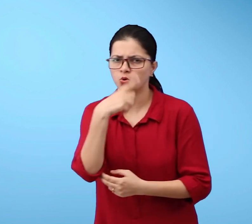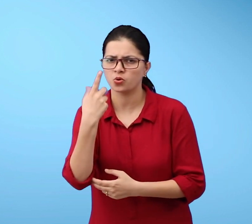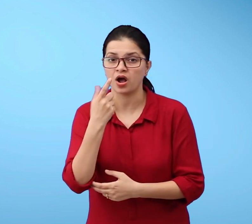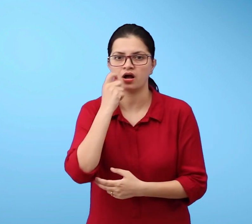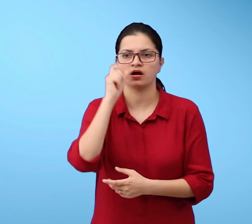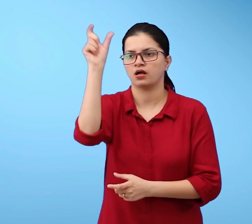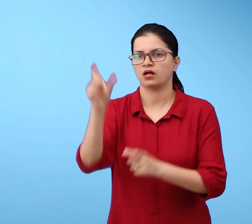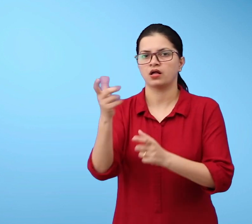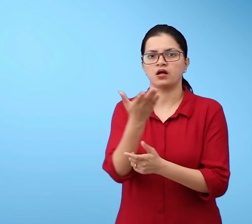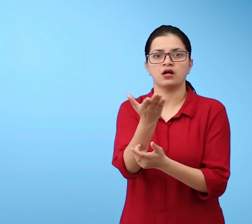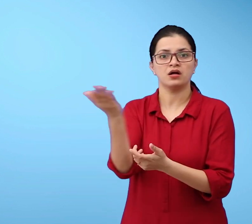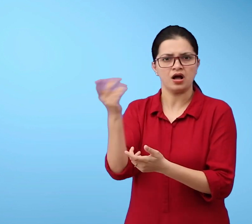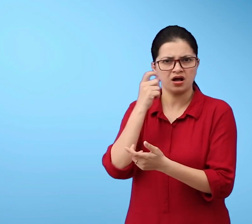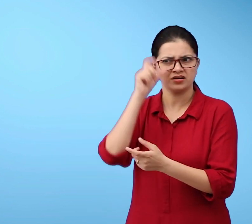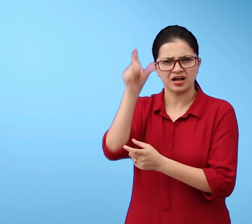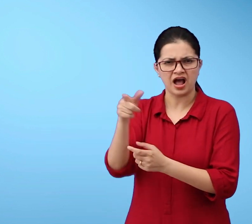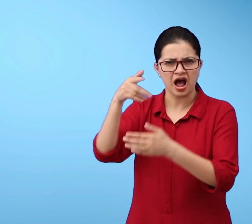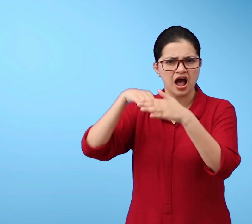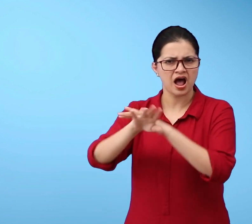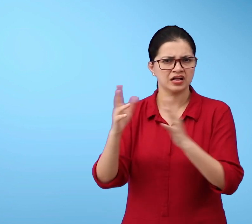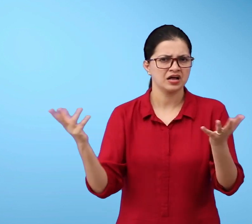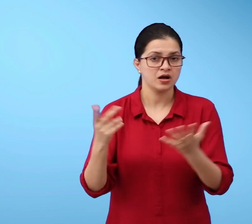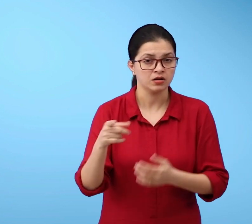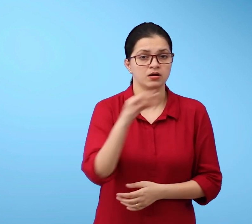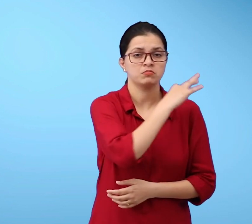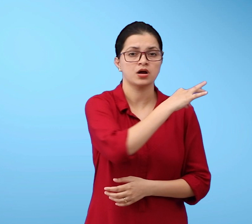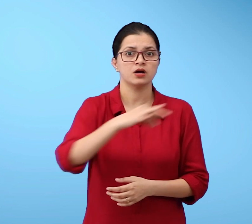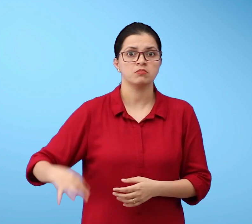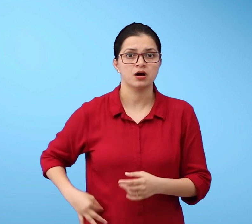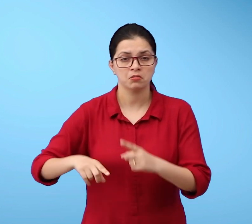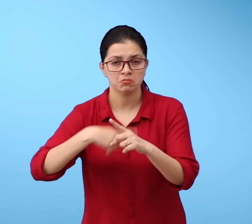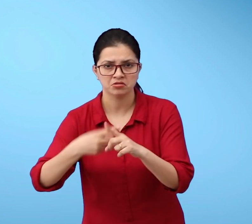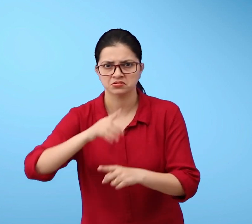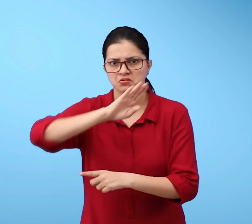Especially Brahmins and Rajas.